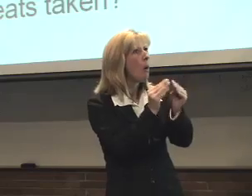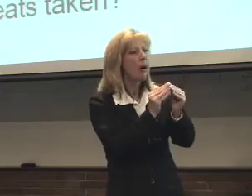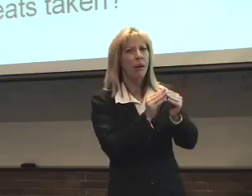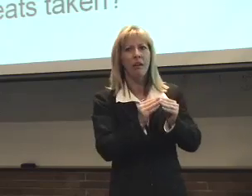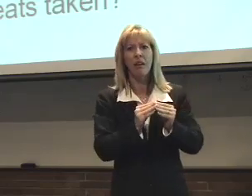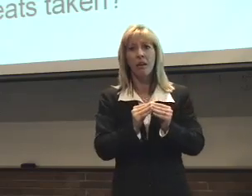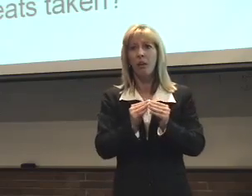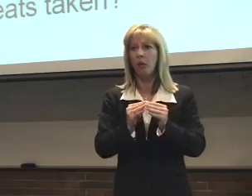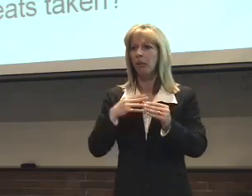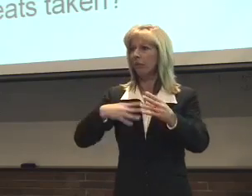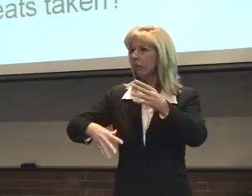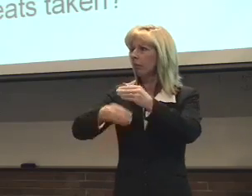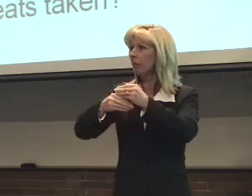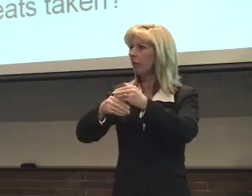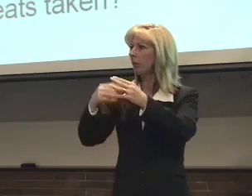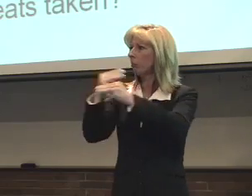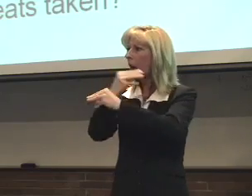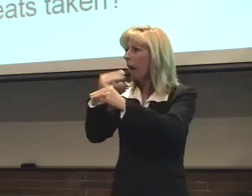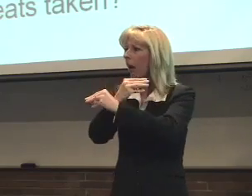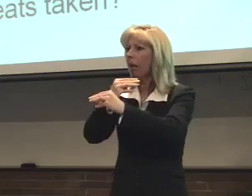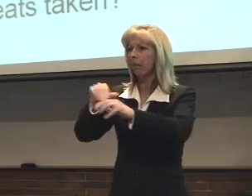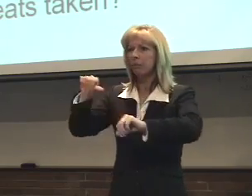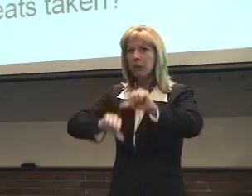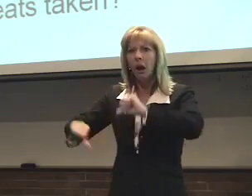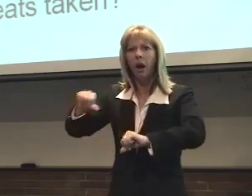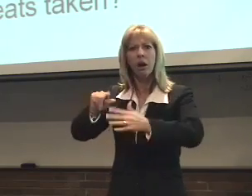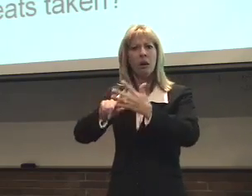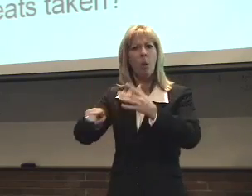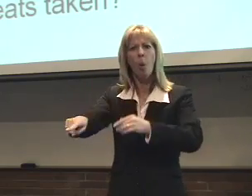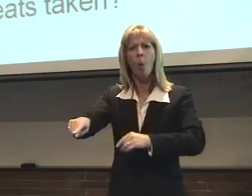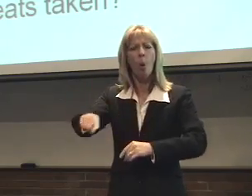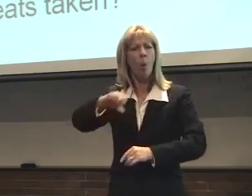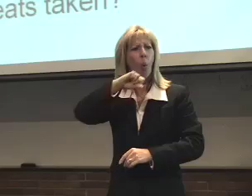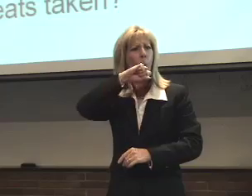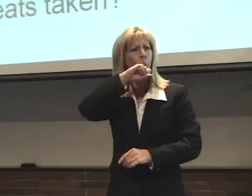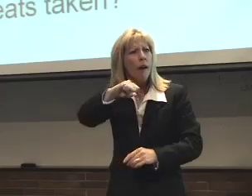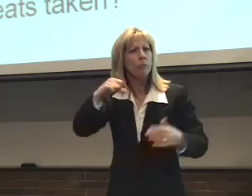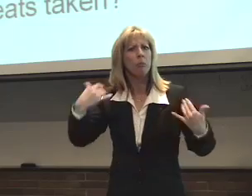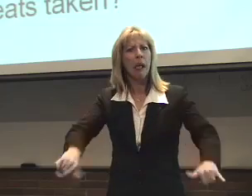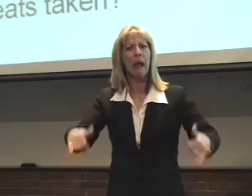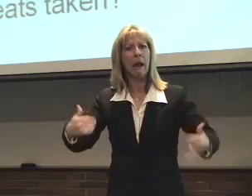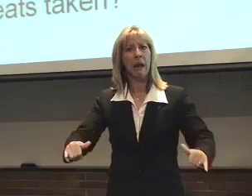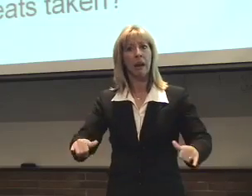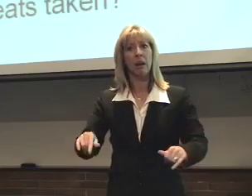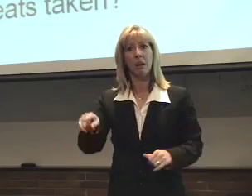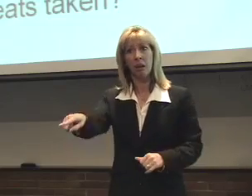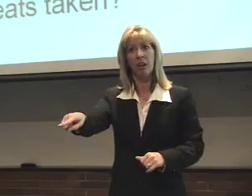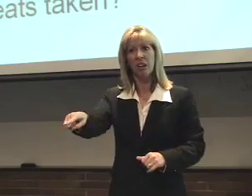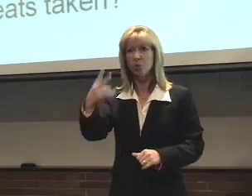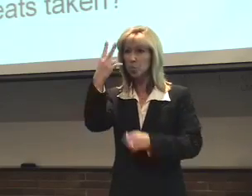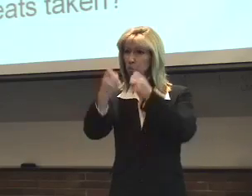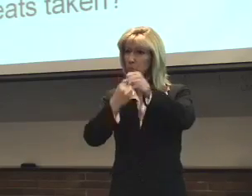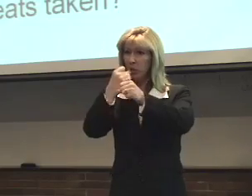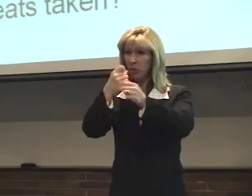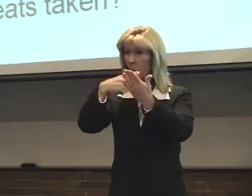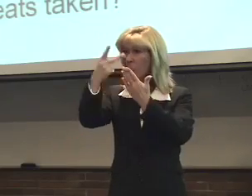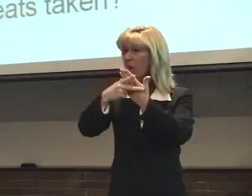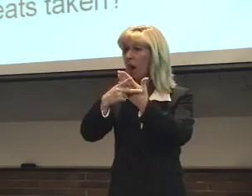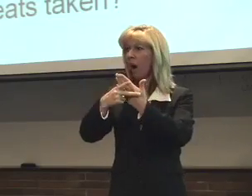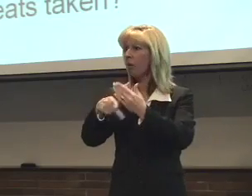other stuff. But they loved it. They loved it, and their scores showed it at the end of 2 years. They scored better. I gave them the SAT test. I don't know